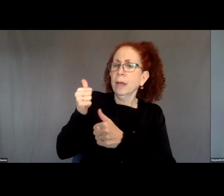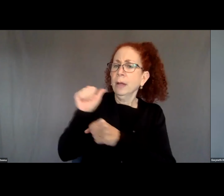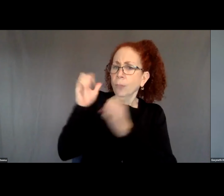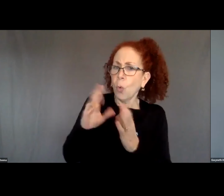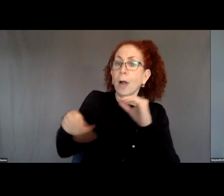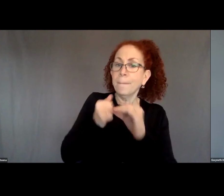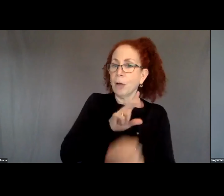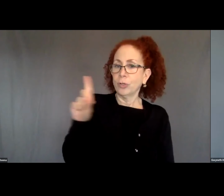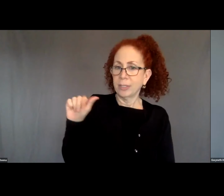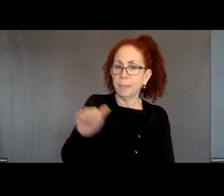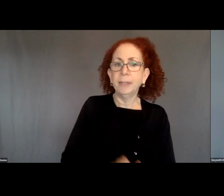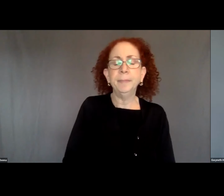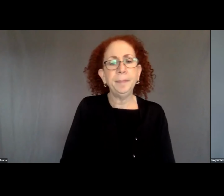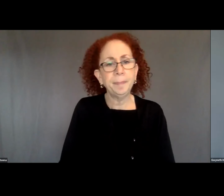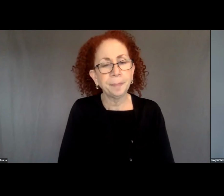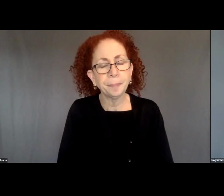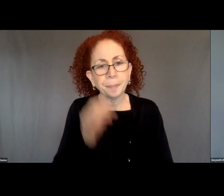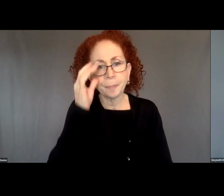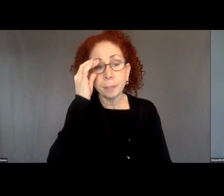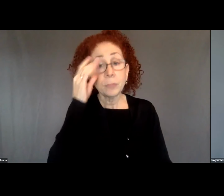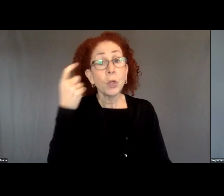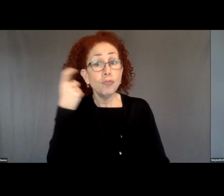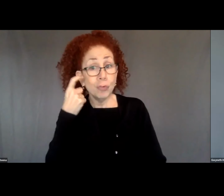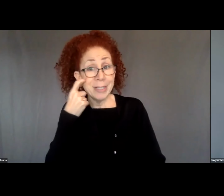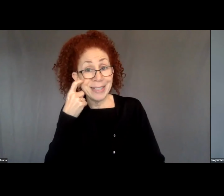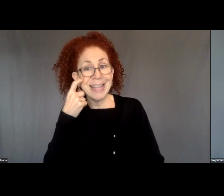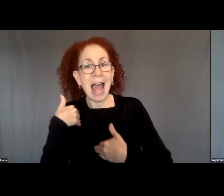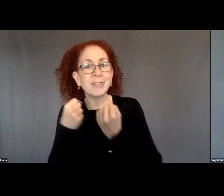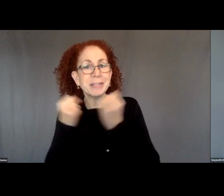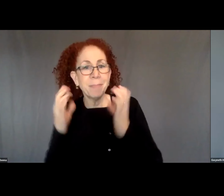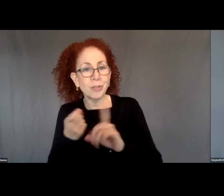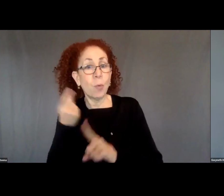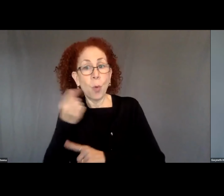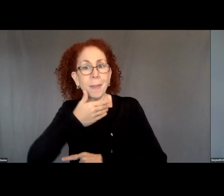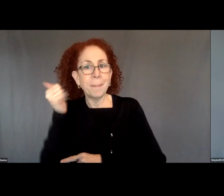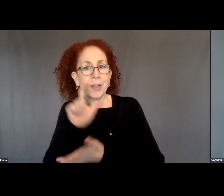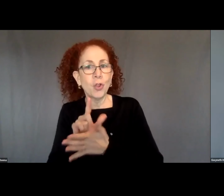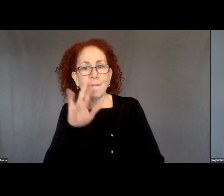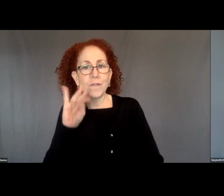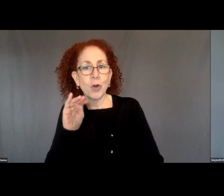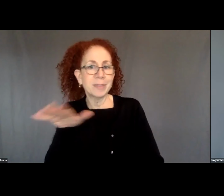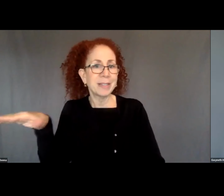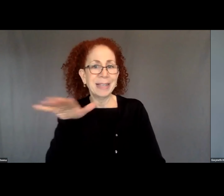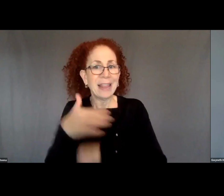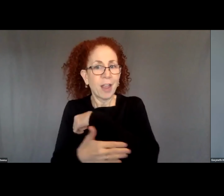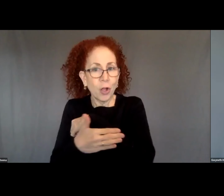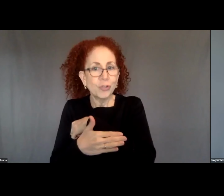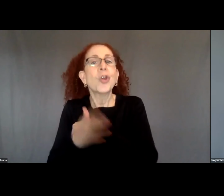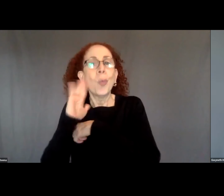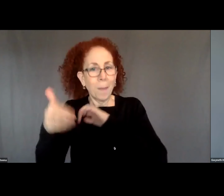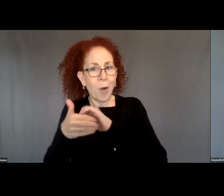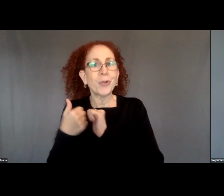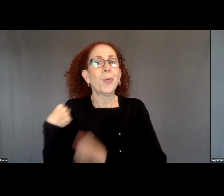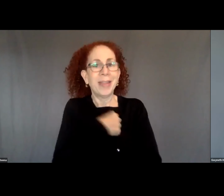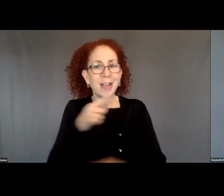disability. We have recently secured sponsorship from one of the best law firms in the country, who will be partnering with us